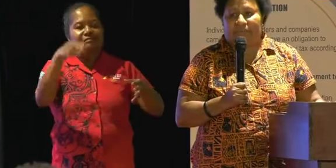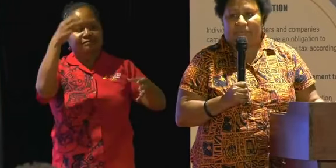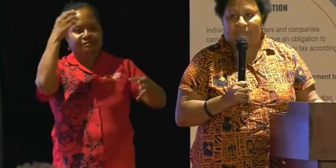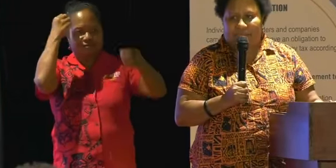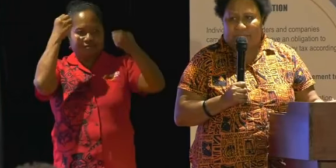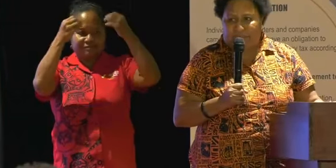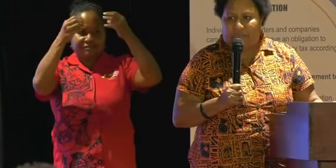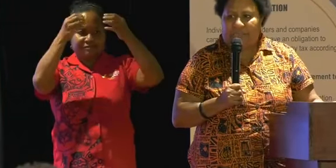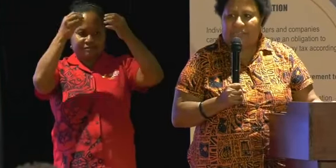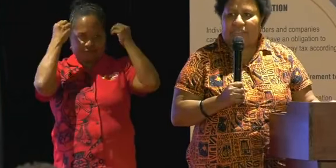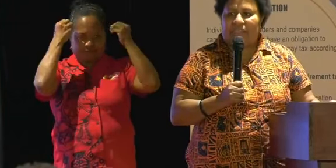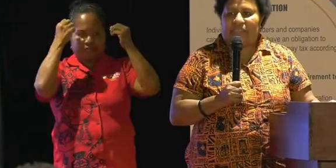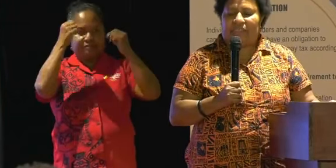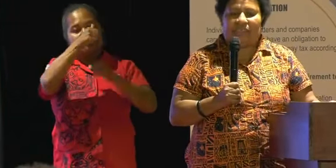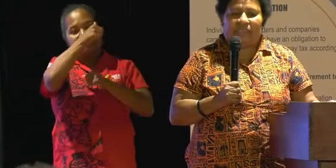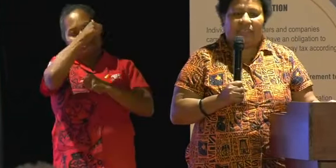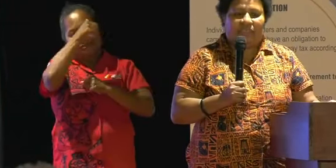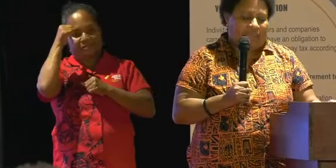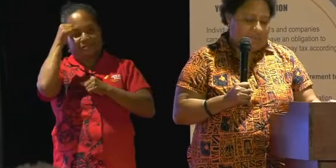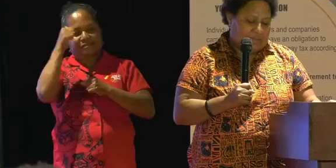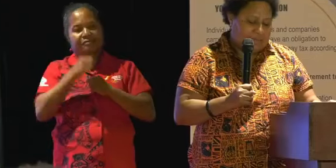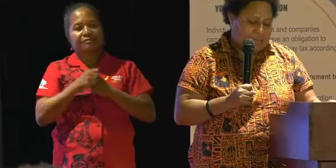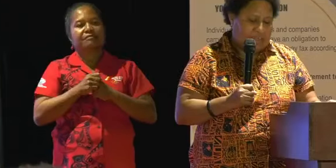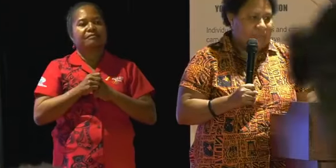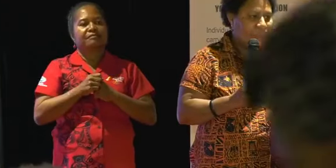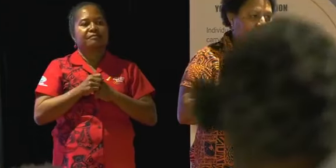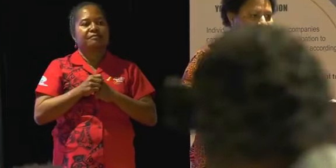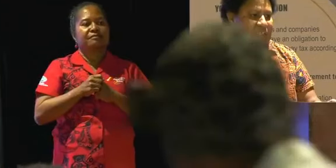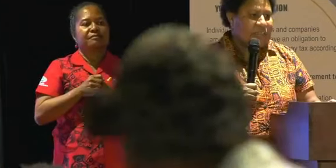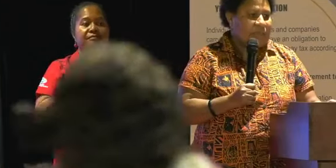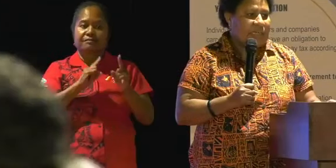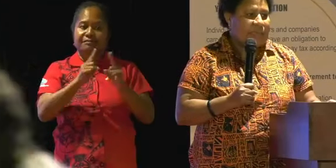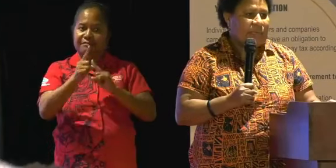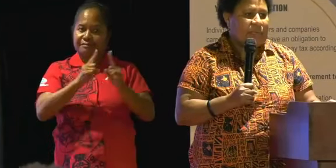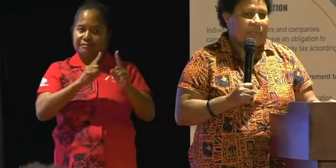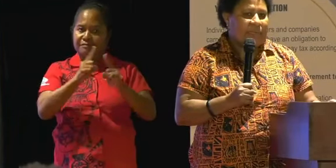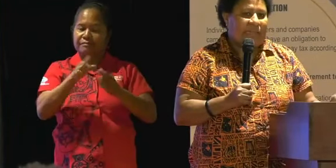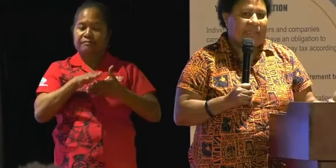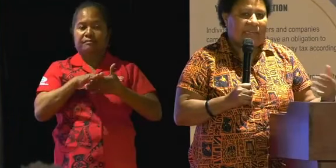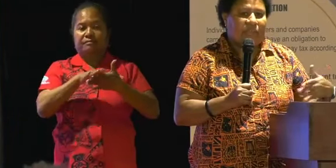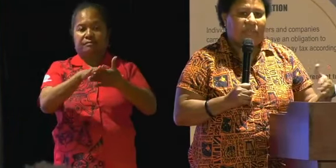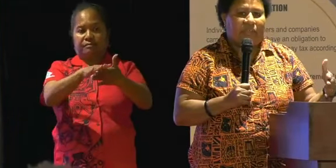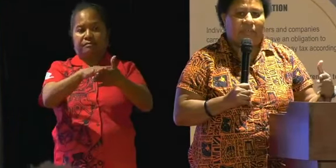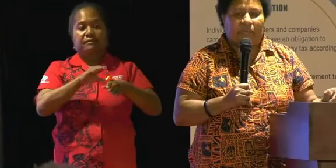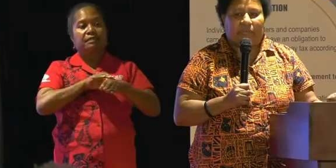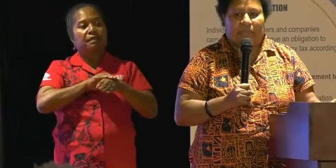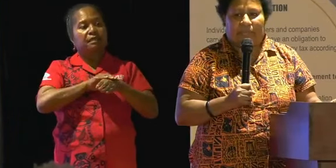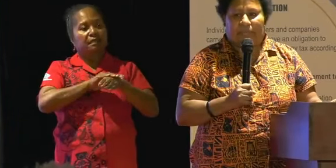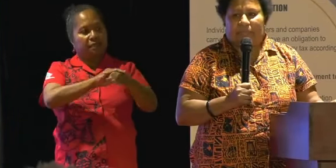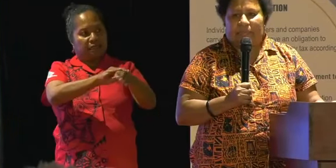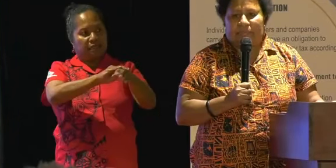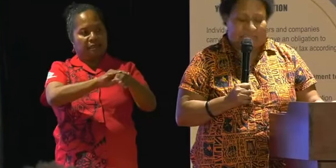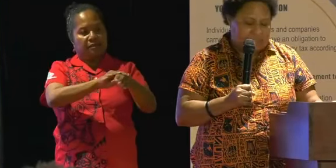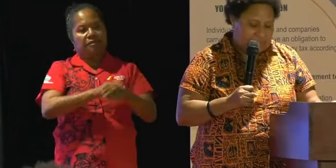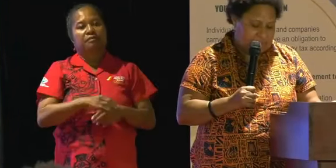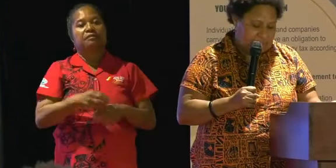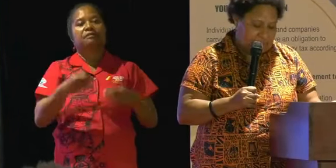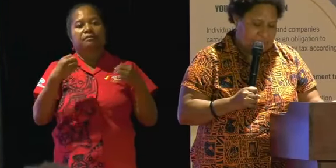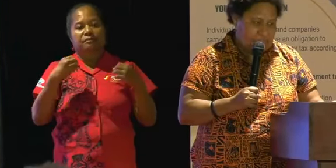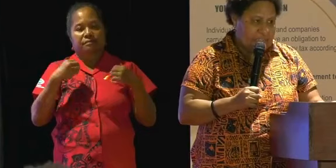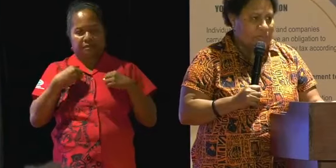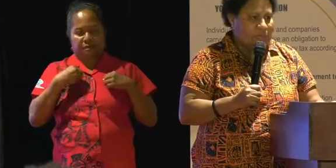lot of knowledge and information to help you guide you in your